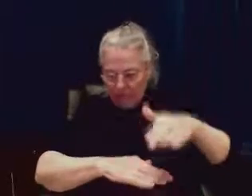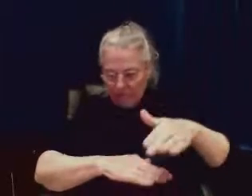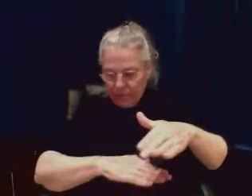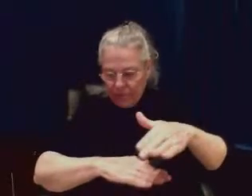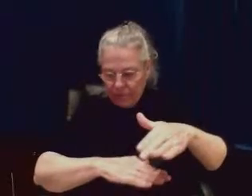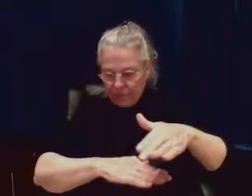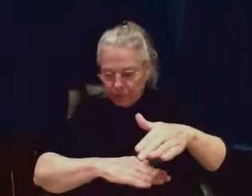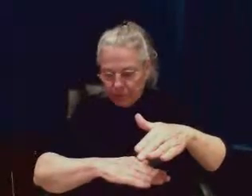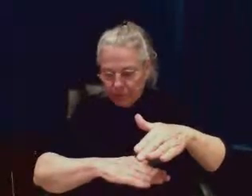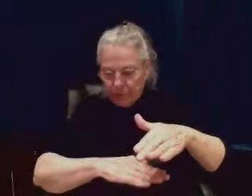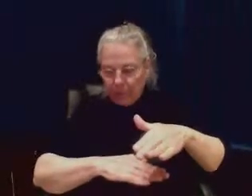Above.